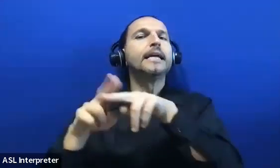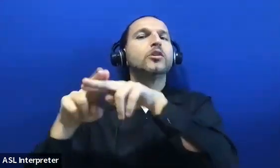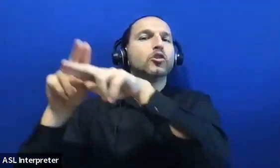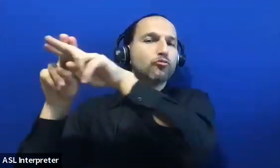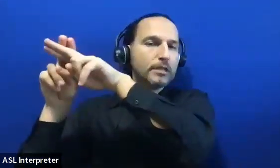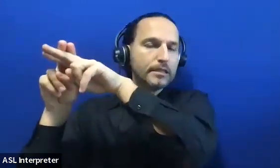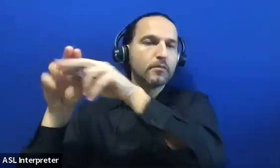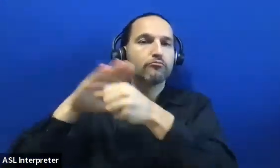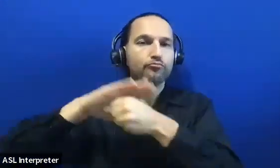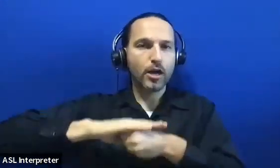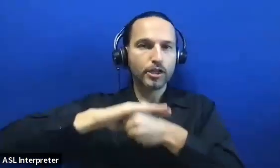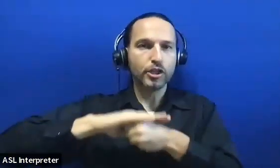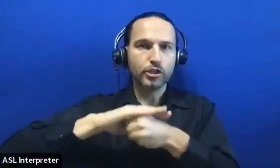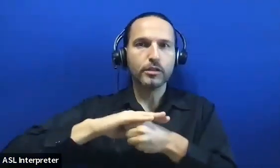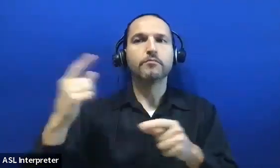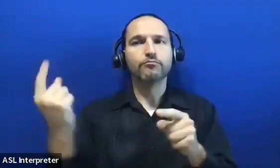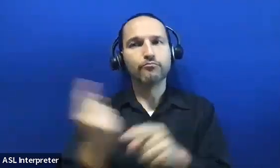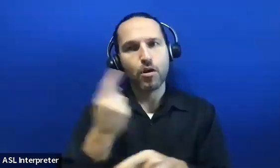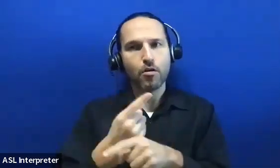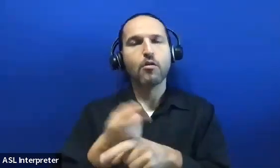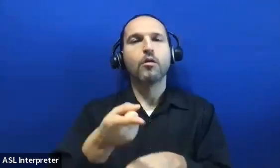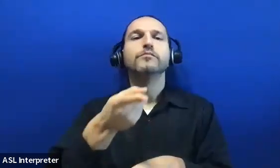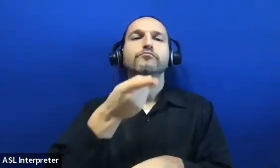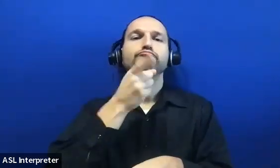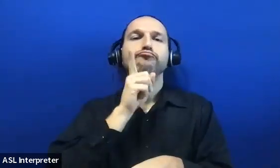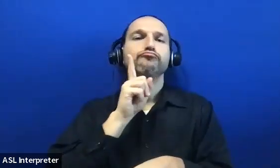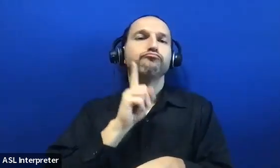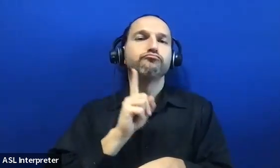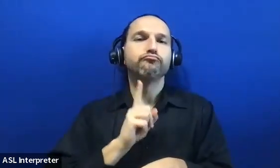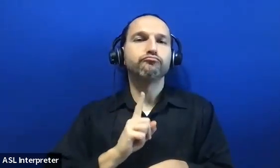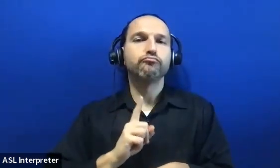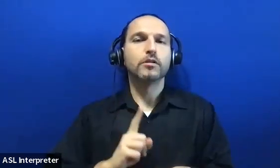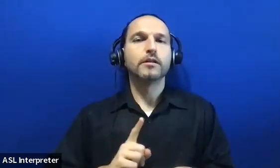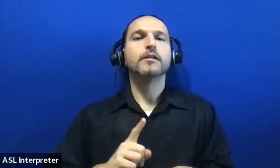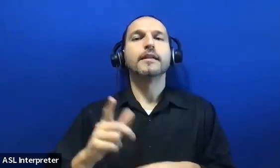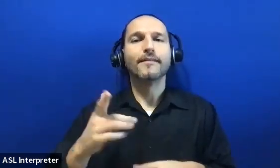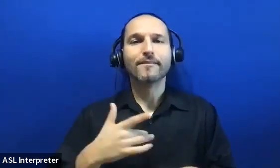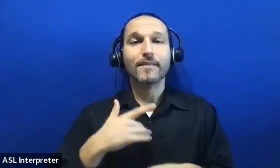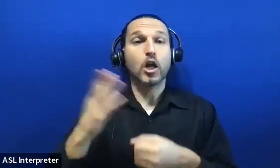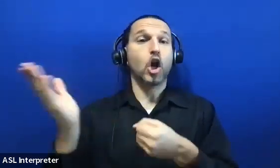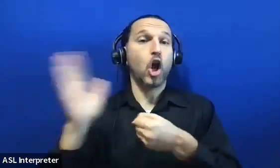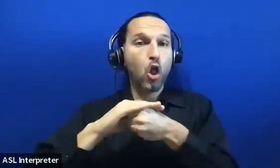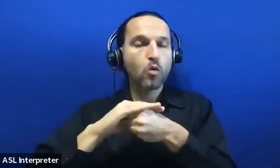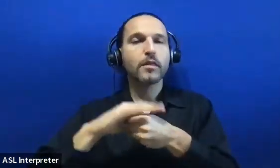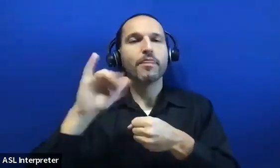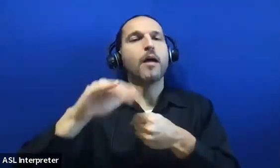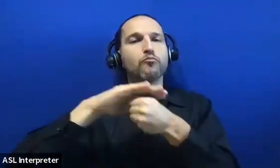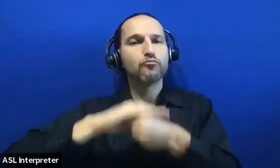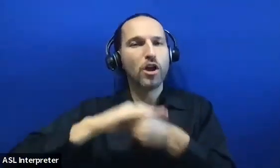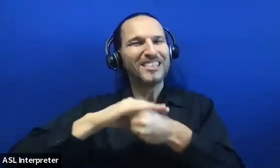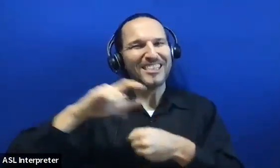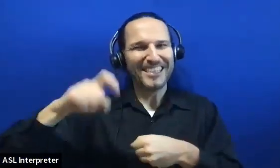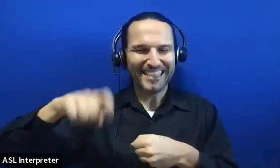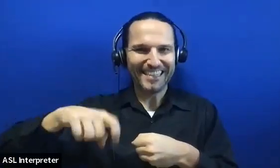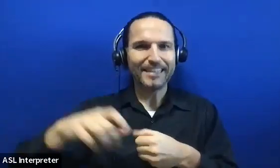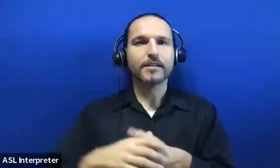certain points so that it can travel in the right direction. When a valve closes, that increases pressure. We need that pressure because that